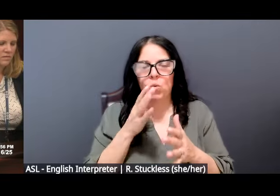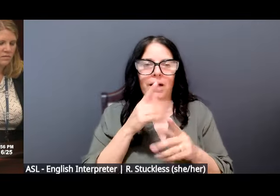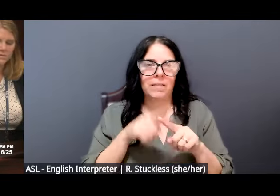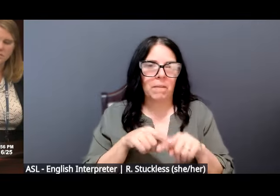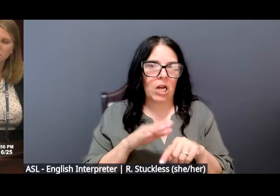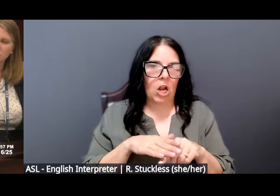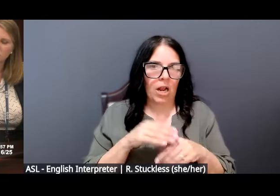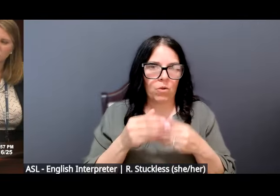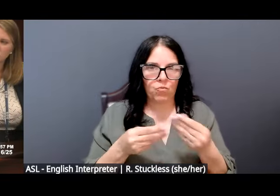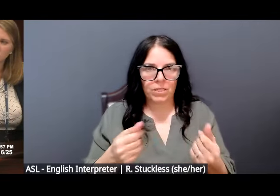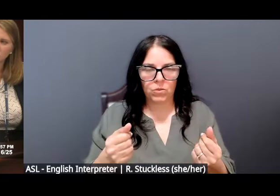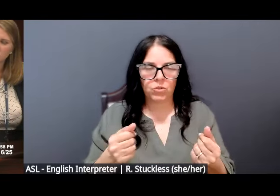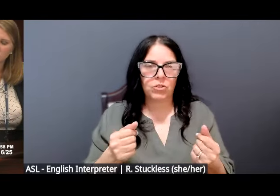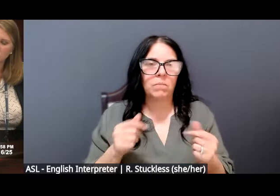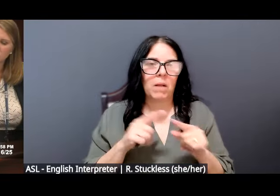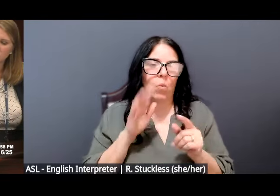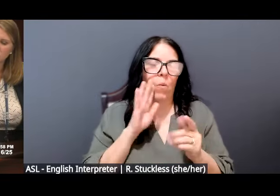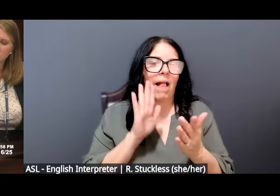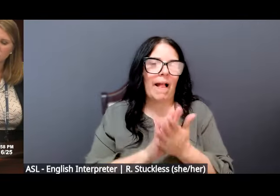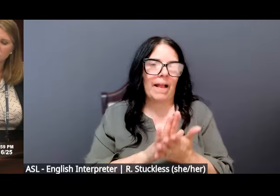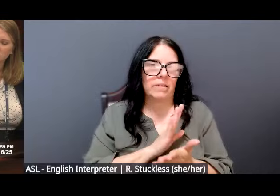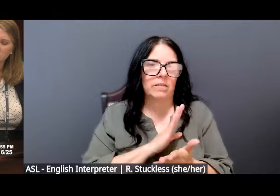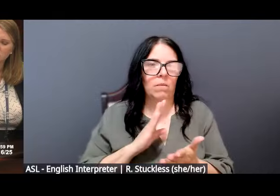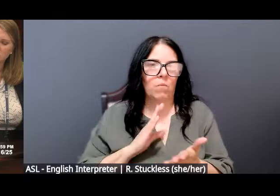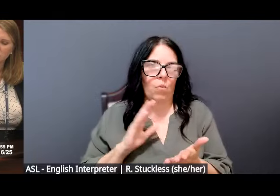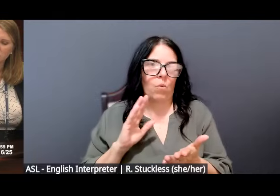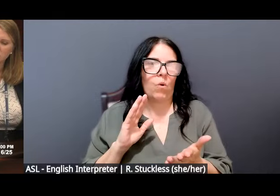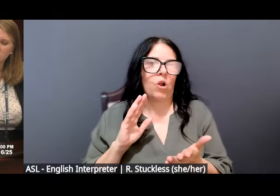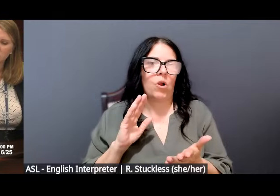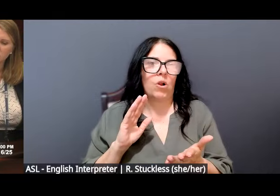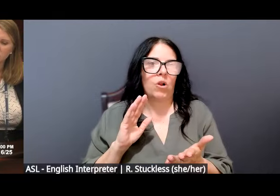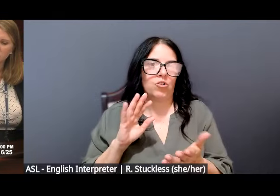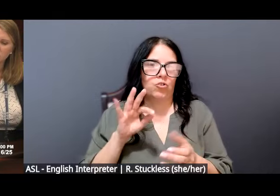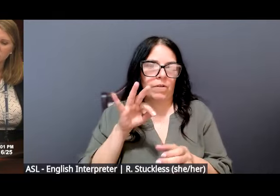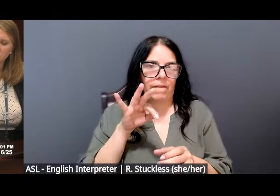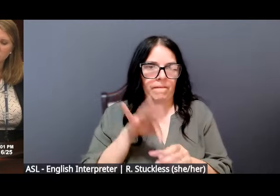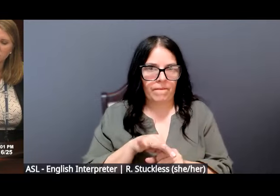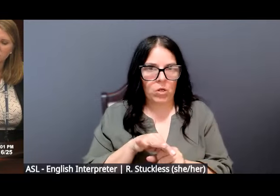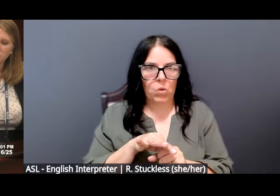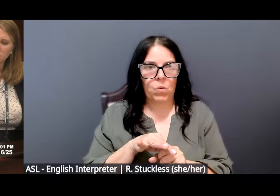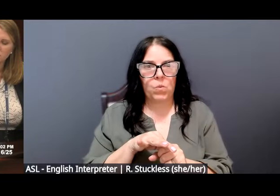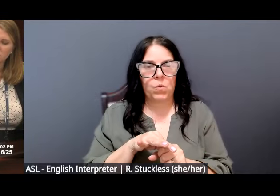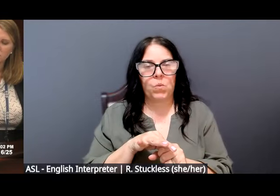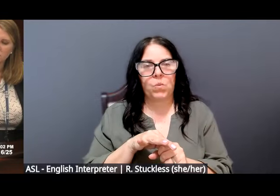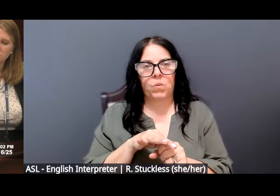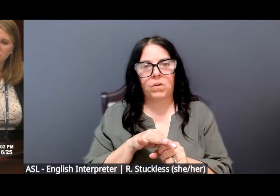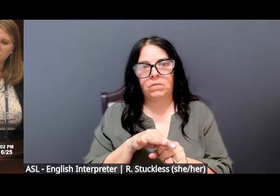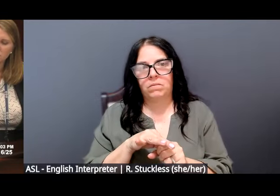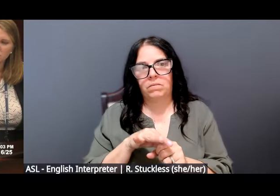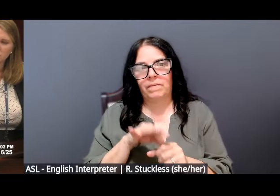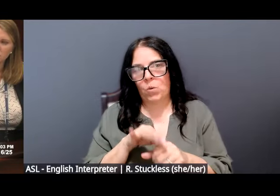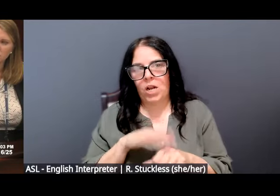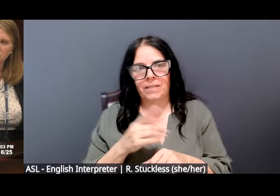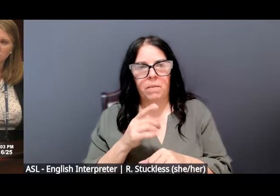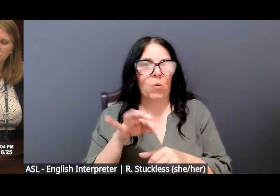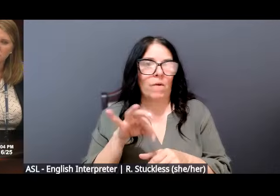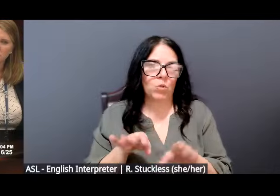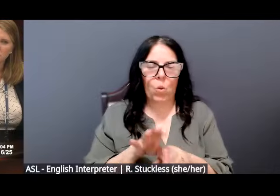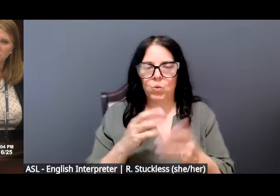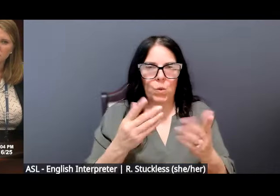we will be asking the board to vote on something or to vote to close it, or some other action.